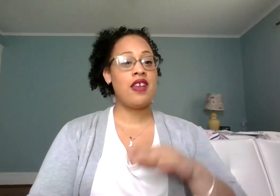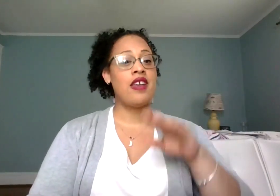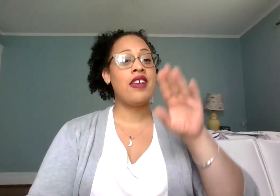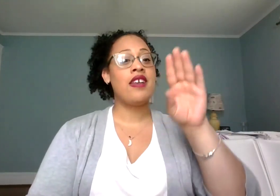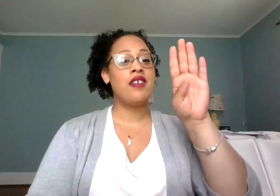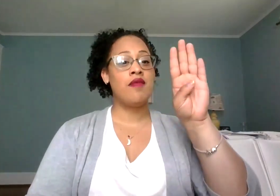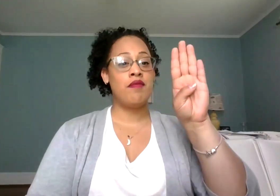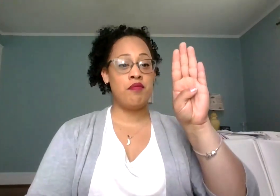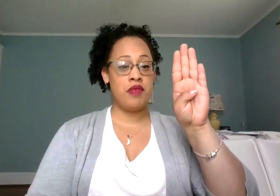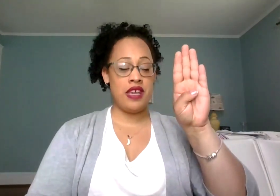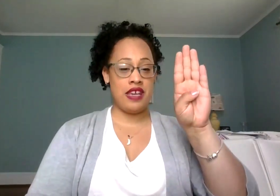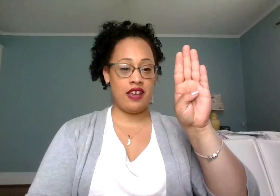B.